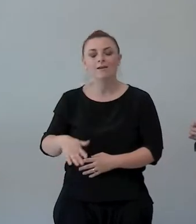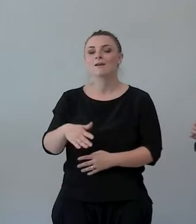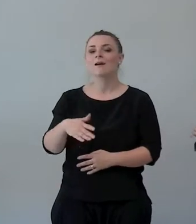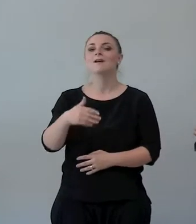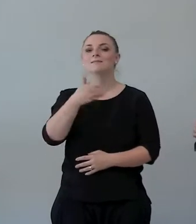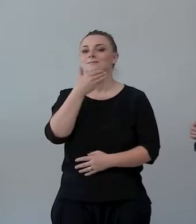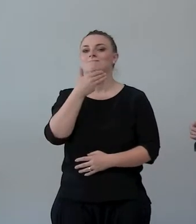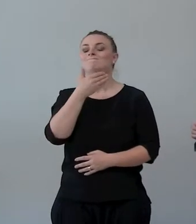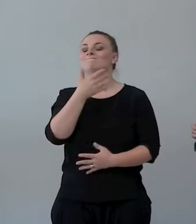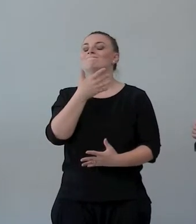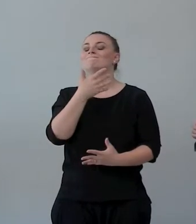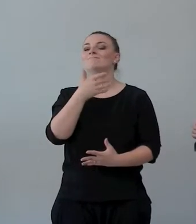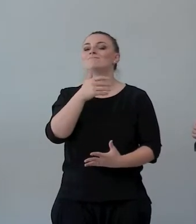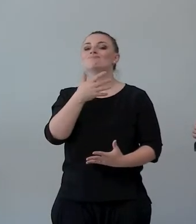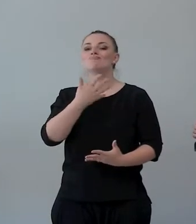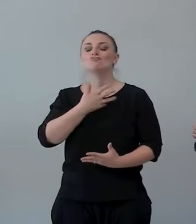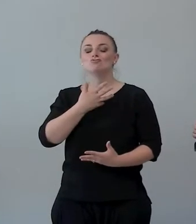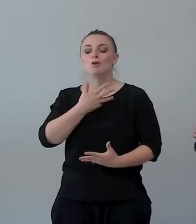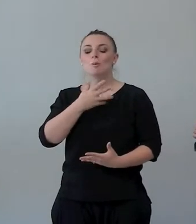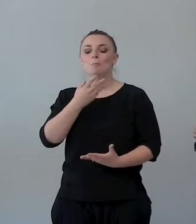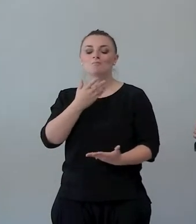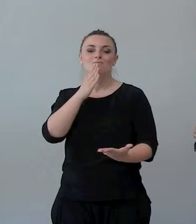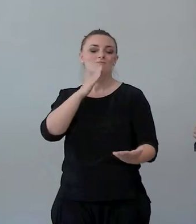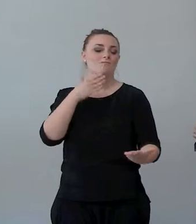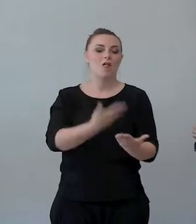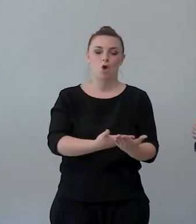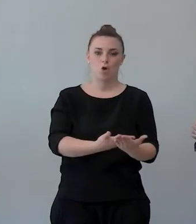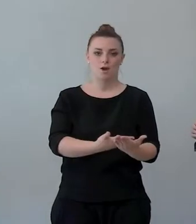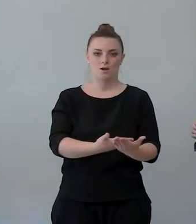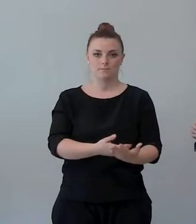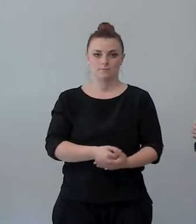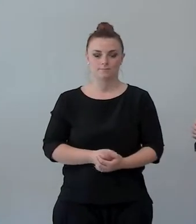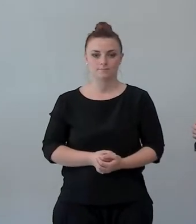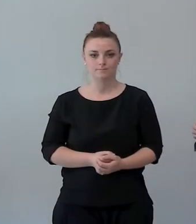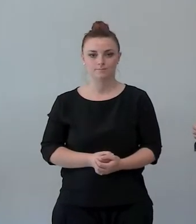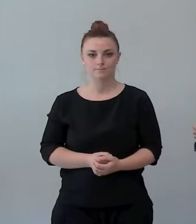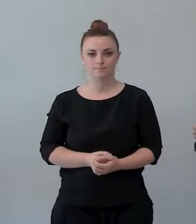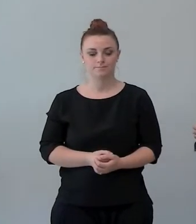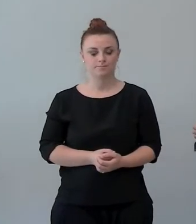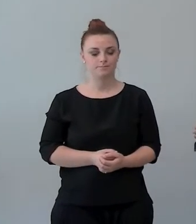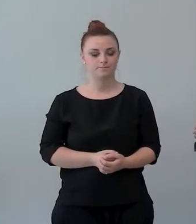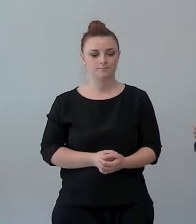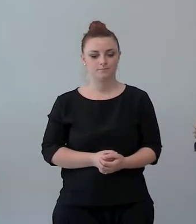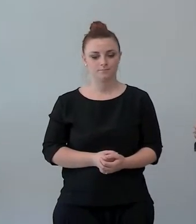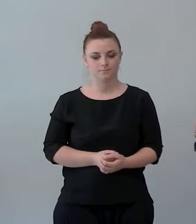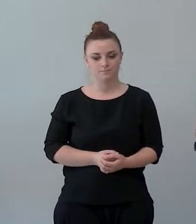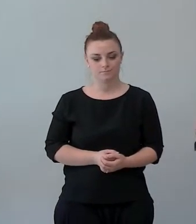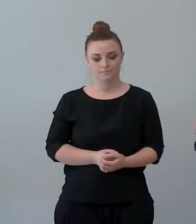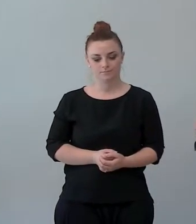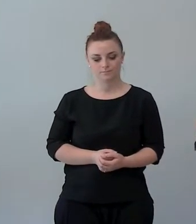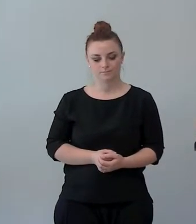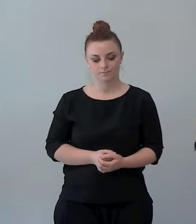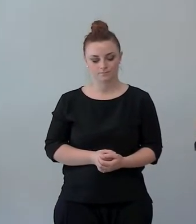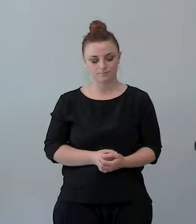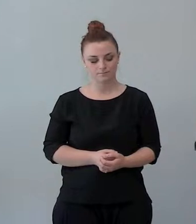sisters, stand firm, let nothing move you. Always give yourselves fully to the work of the Lord, because you